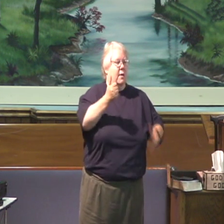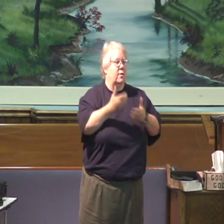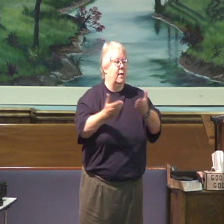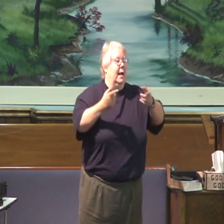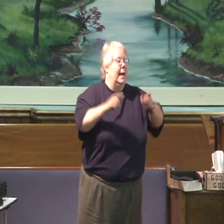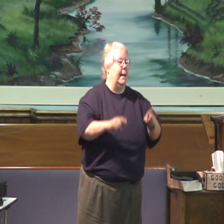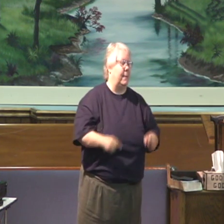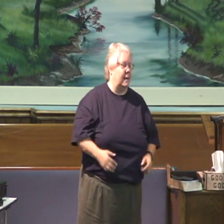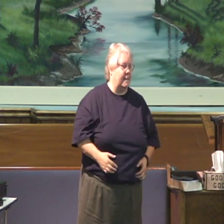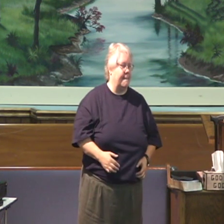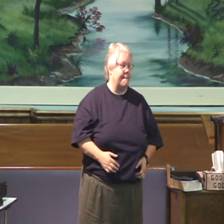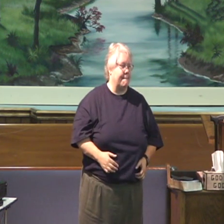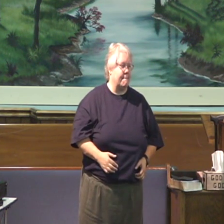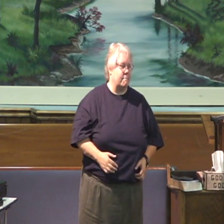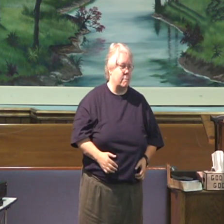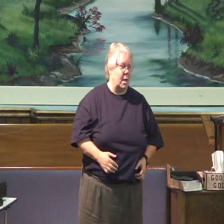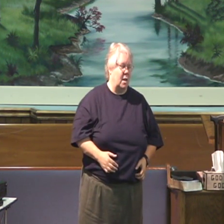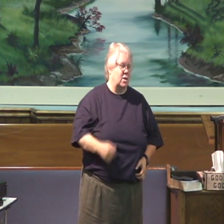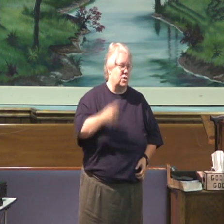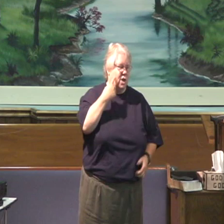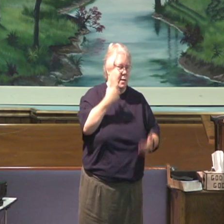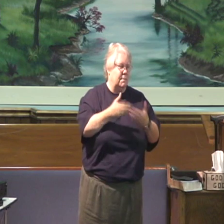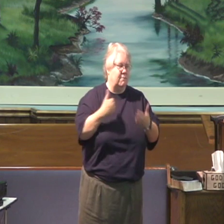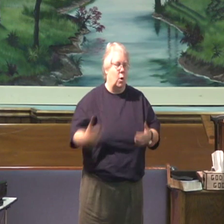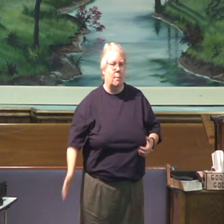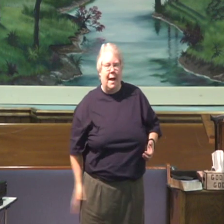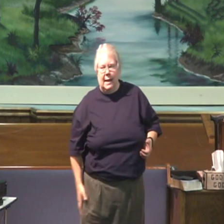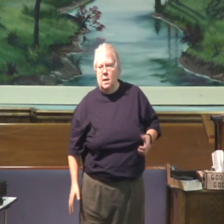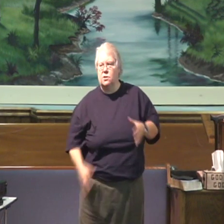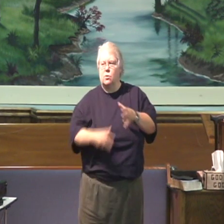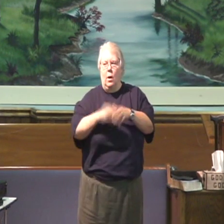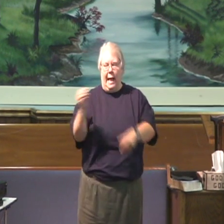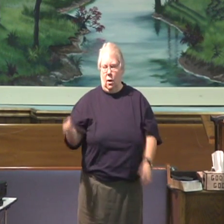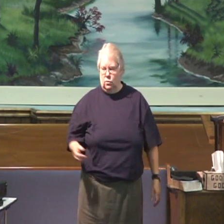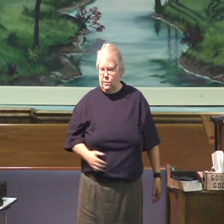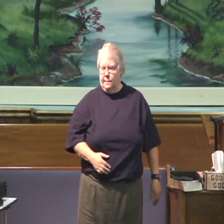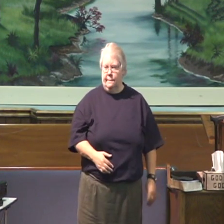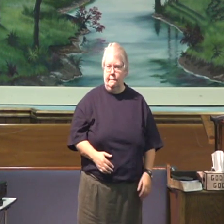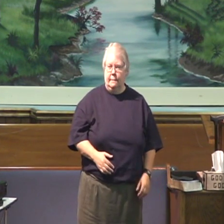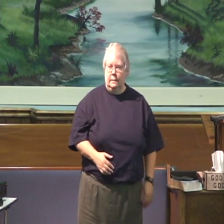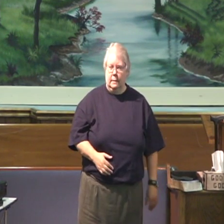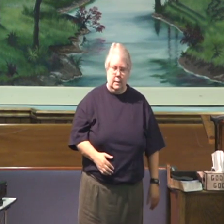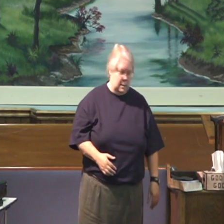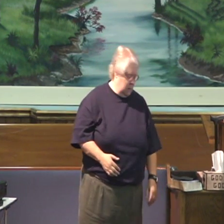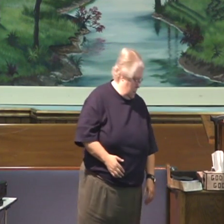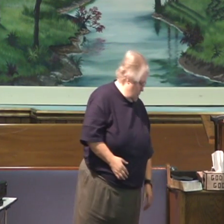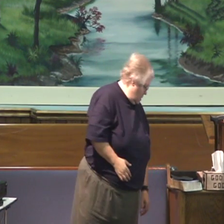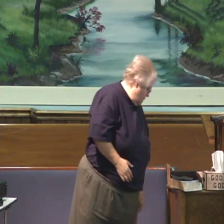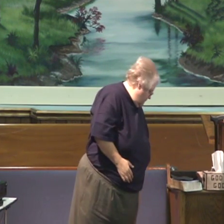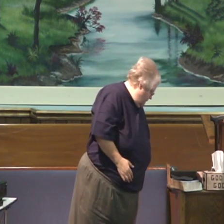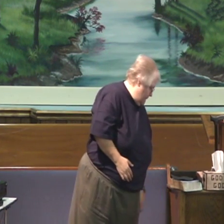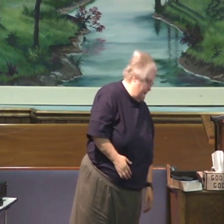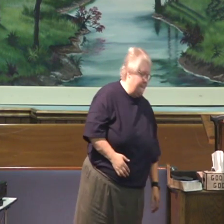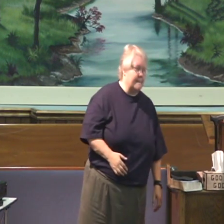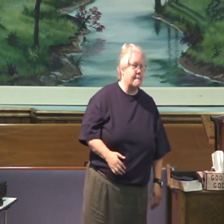another thing happened just before my niece went out.